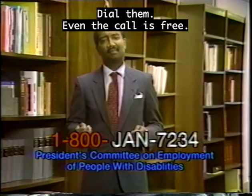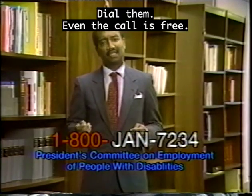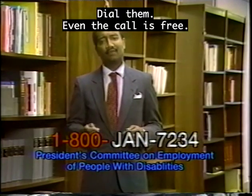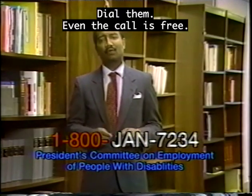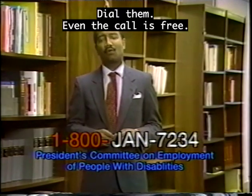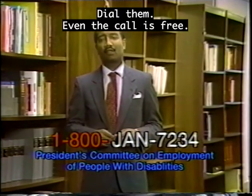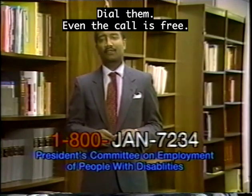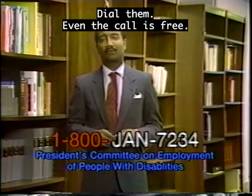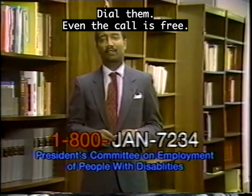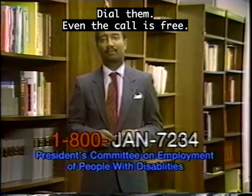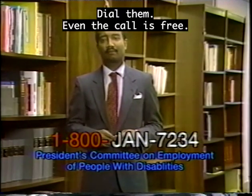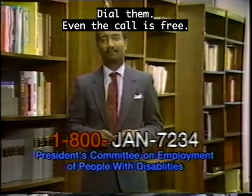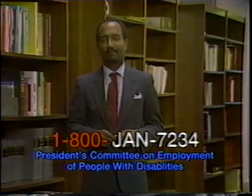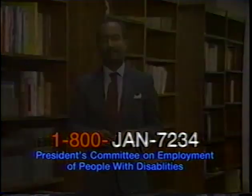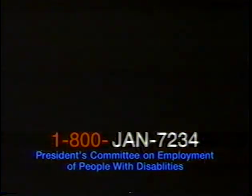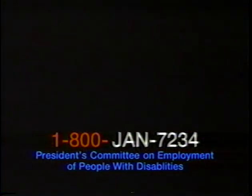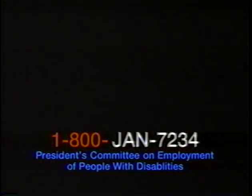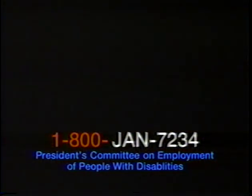Dial them. Even the call is free.